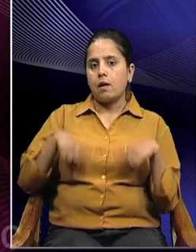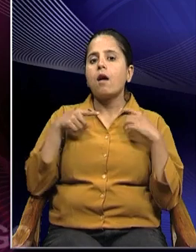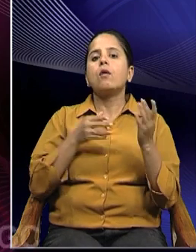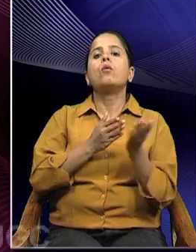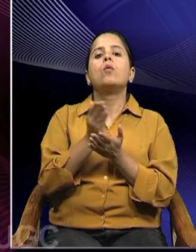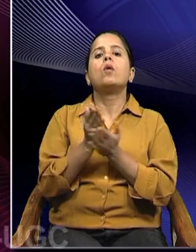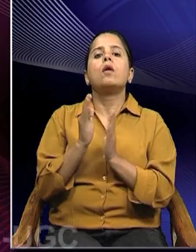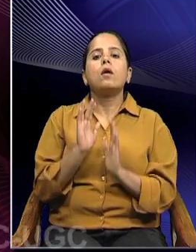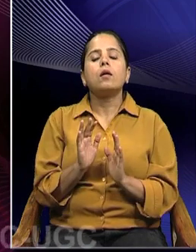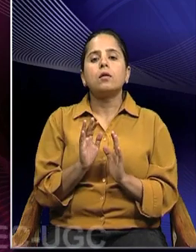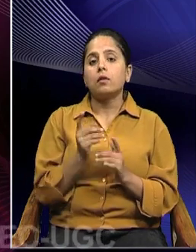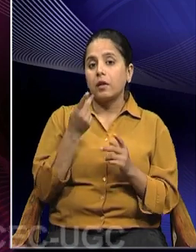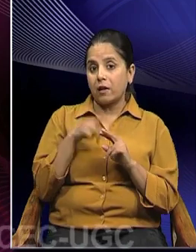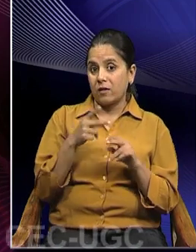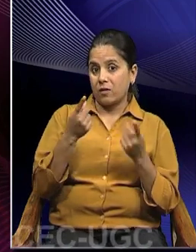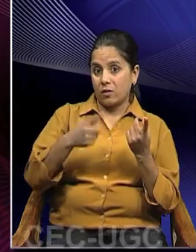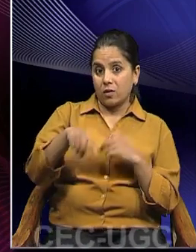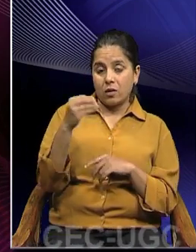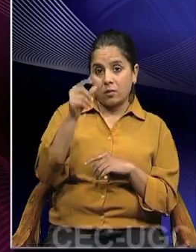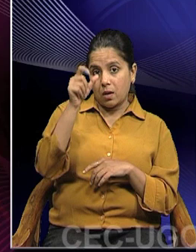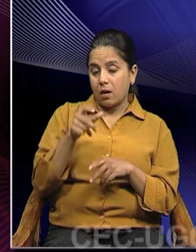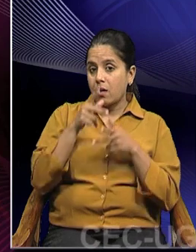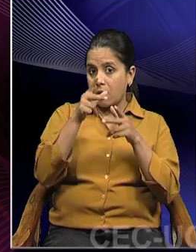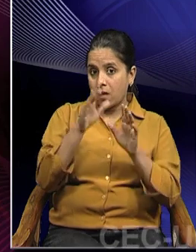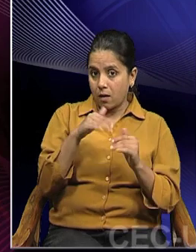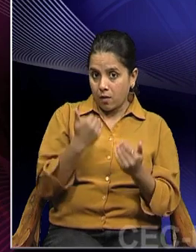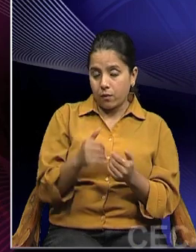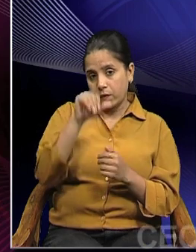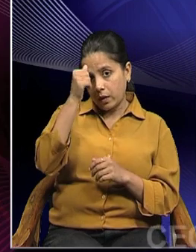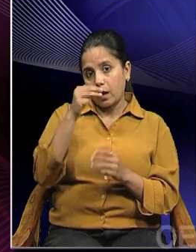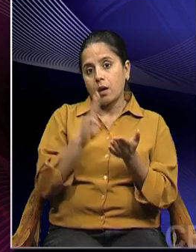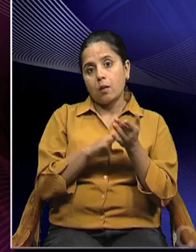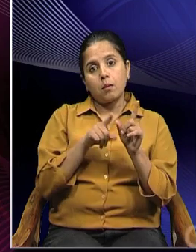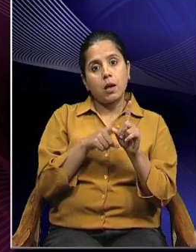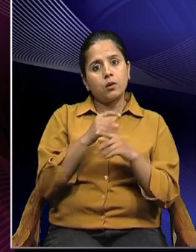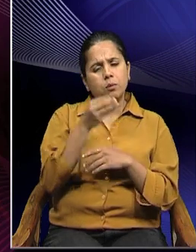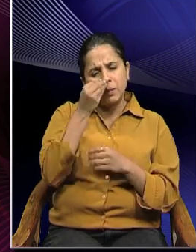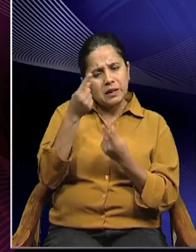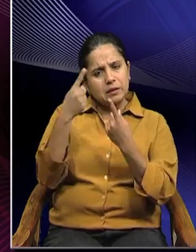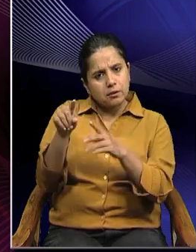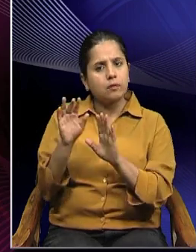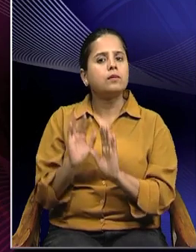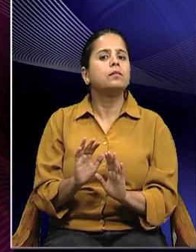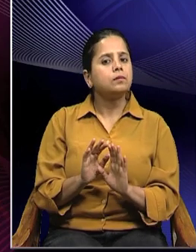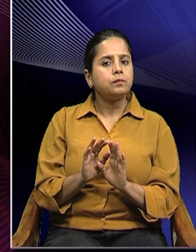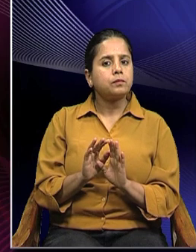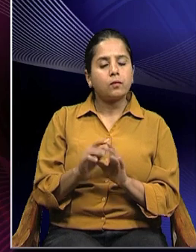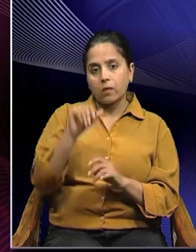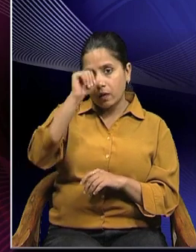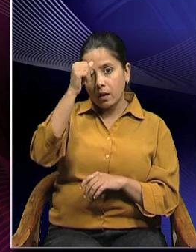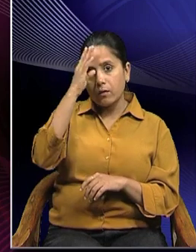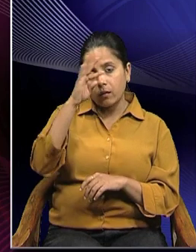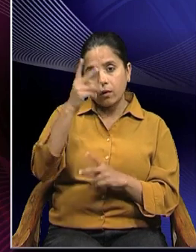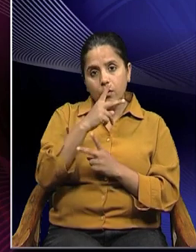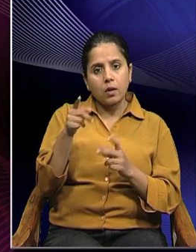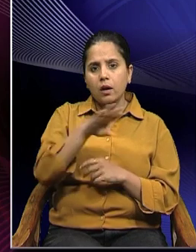So, if somebody is telling you that it is from Indian mythology, please correct them, that Indian philosophy